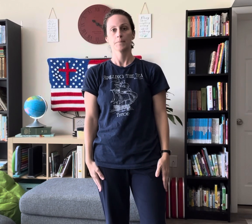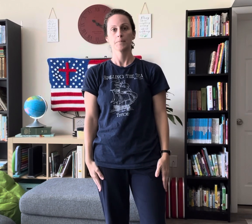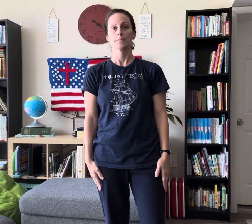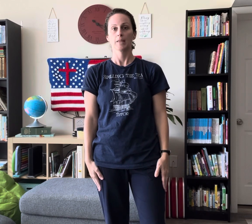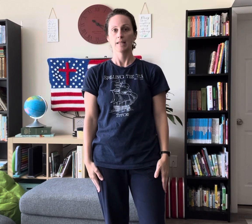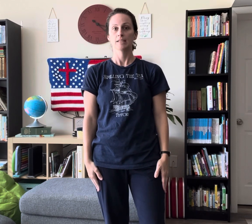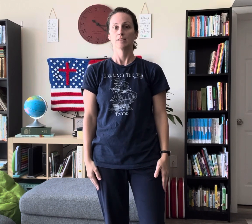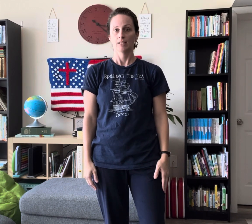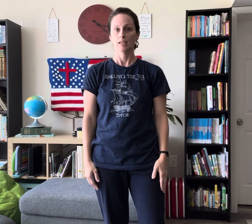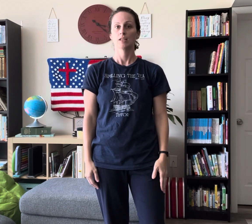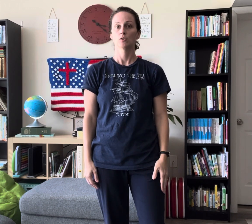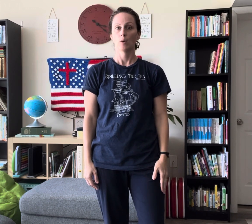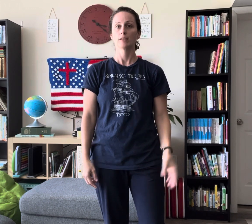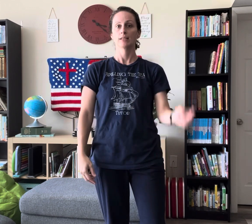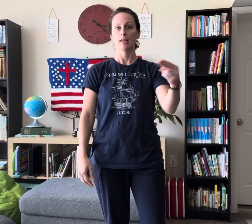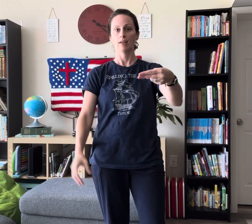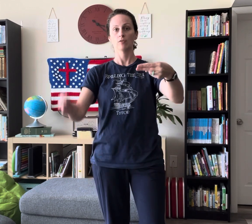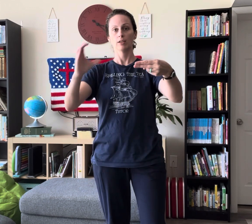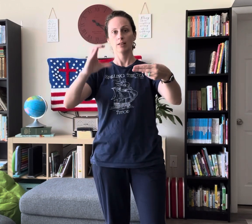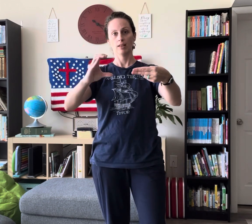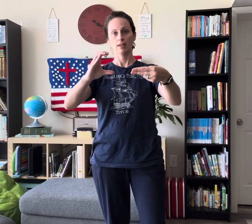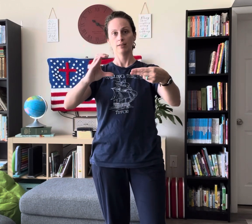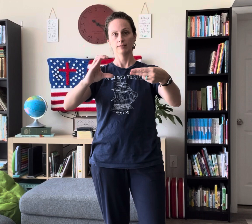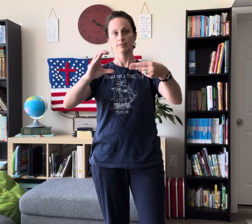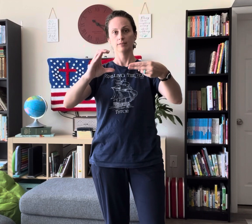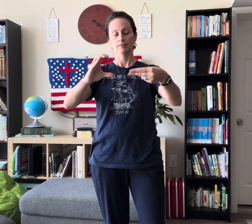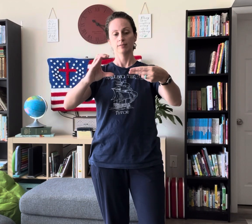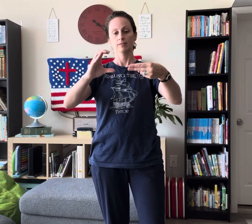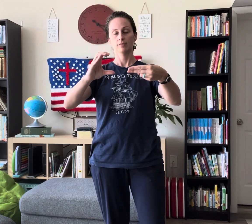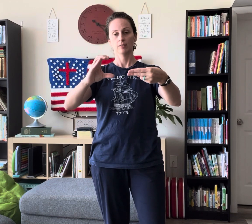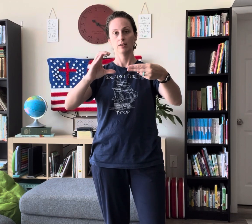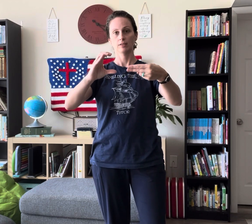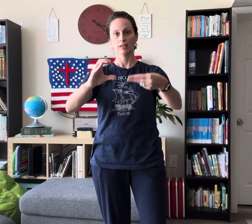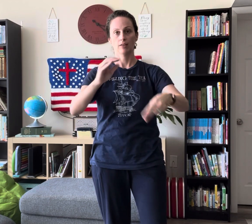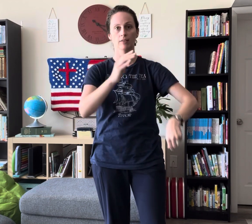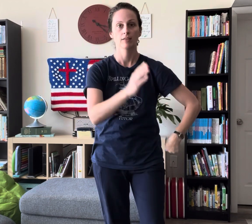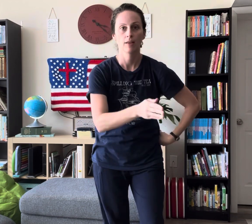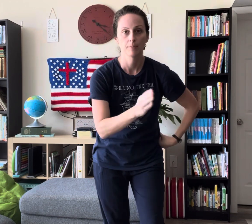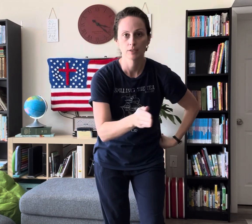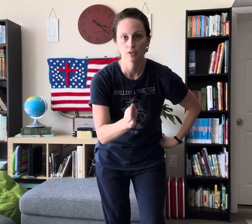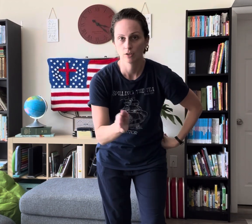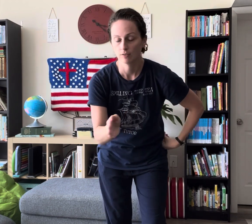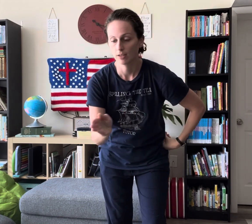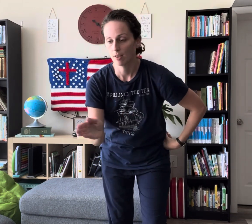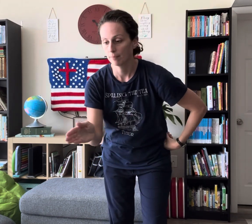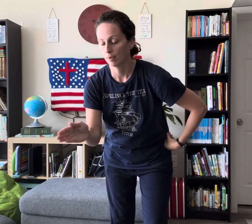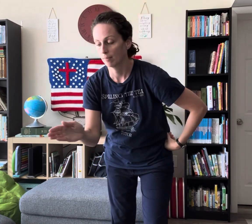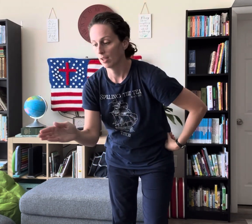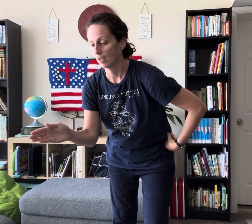In 1820, Henry Clay worked out the Missouri